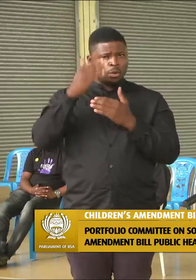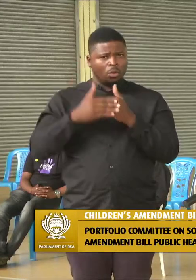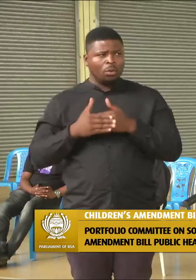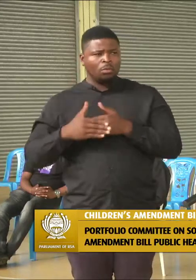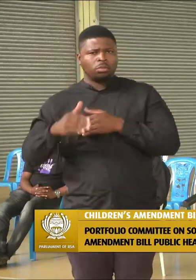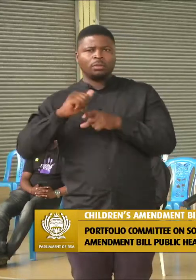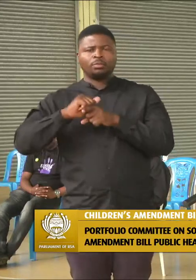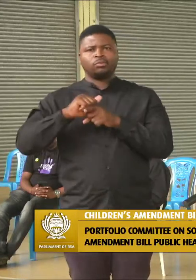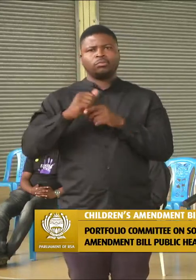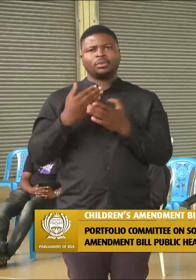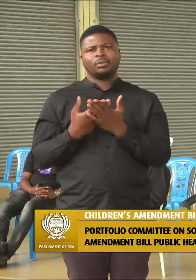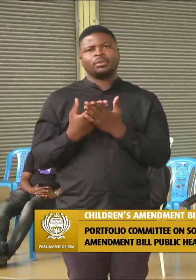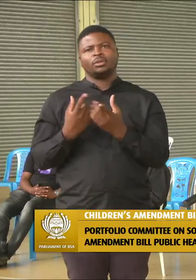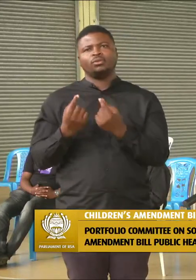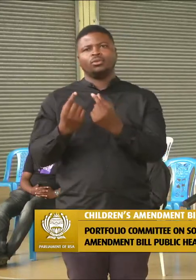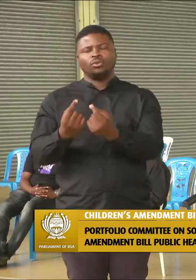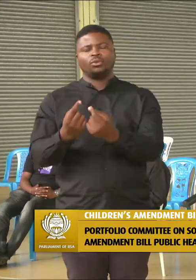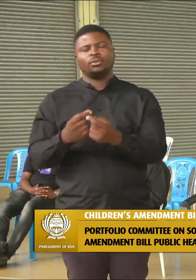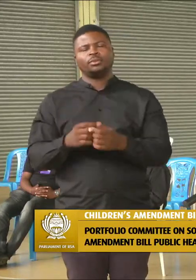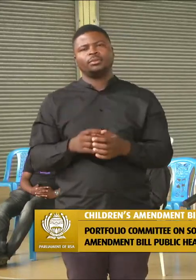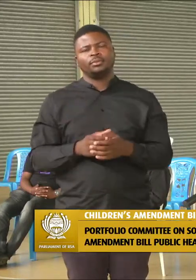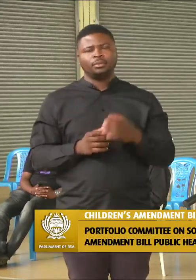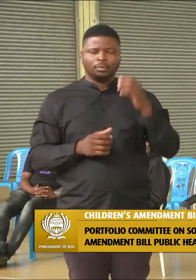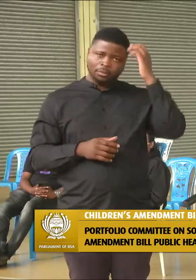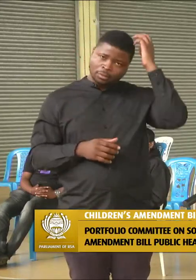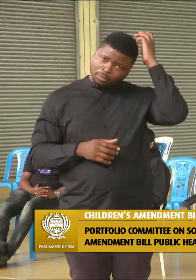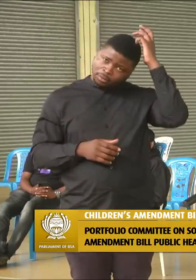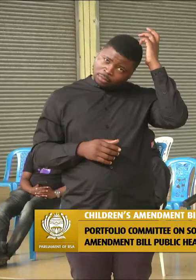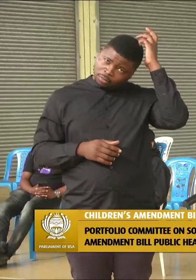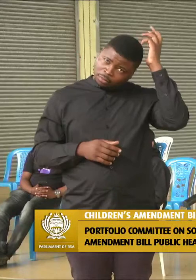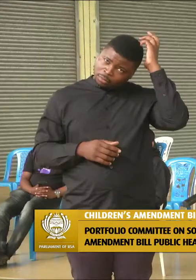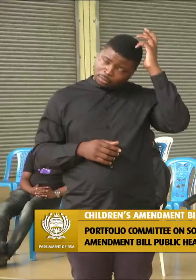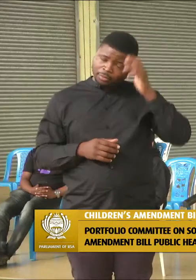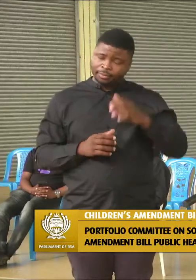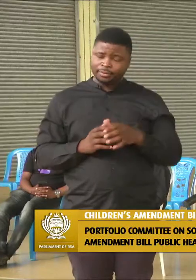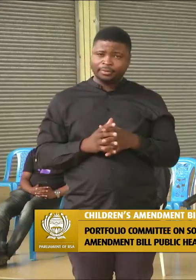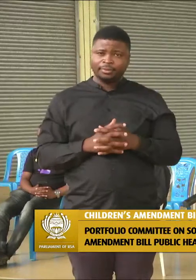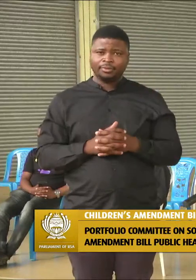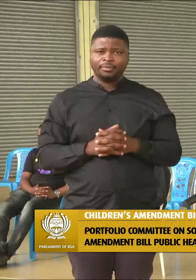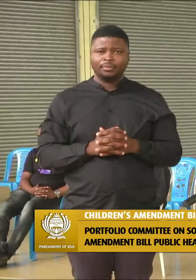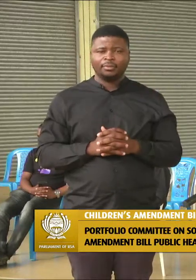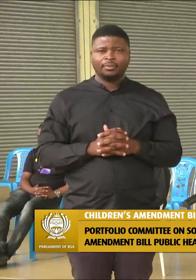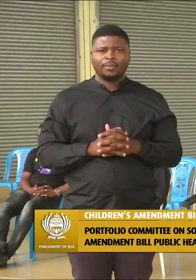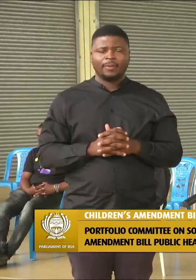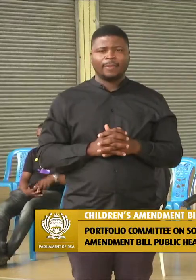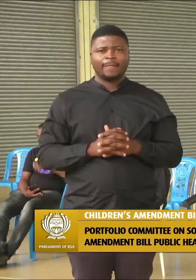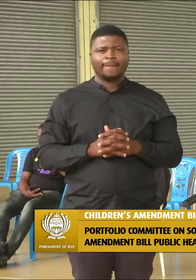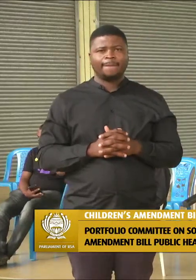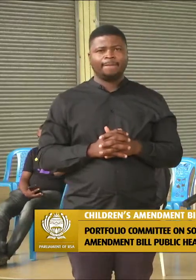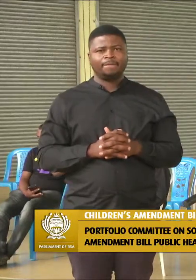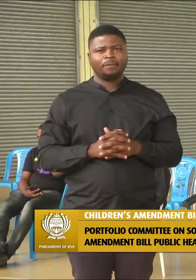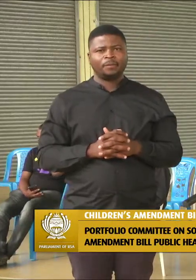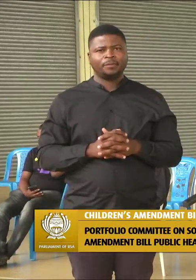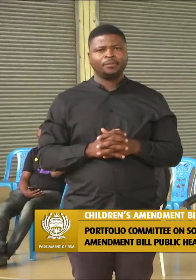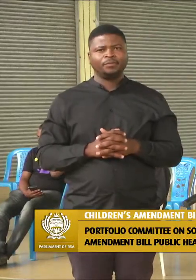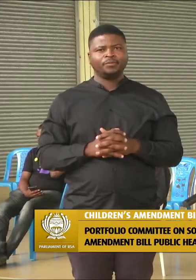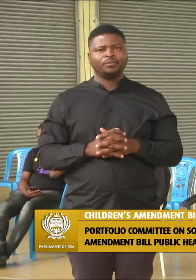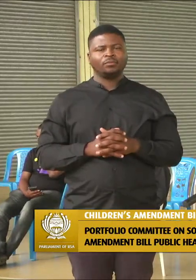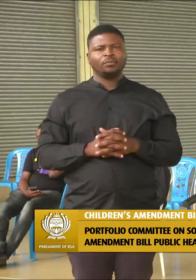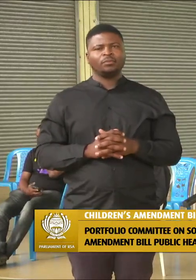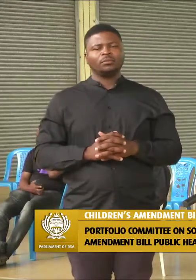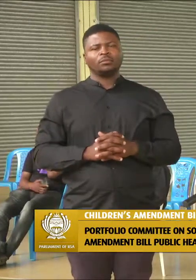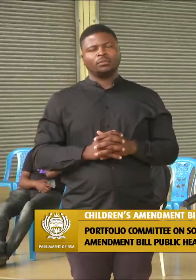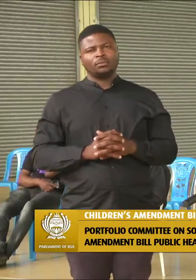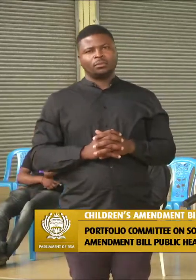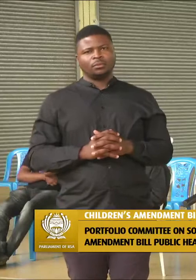weingane ka2005 usho sinazo inhlelo ezithinta ama ECD uqeqeshwa kothisha lapha yana ukuze